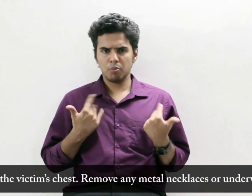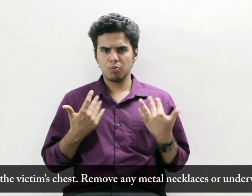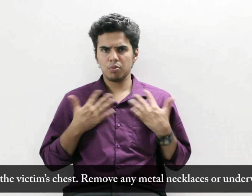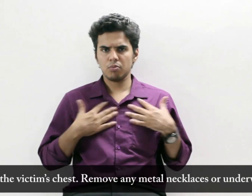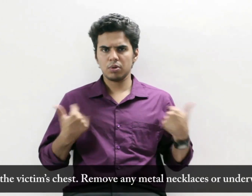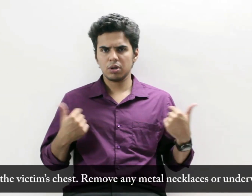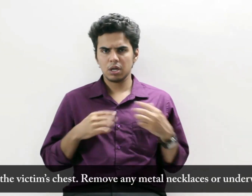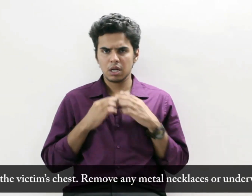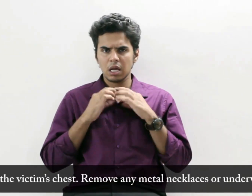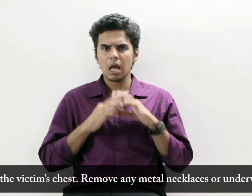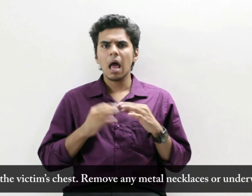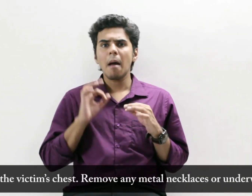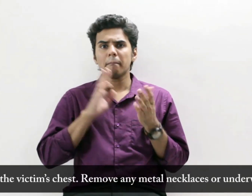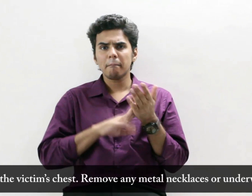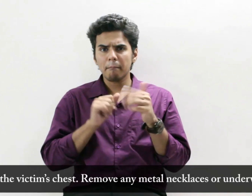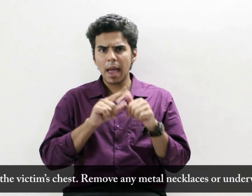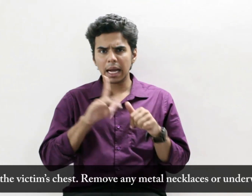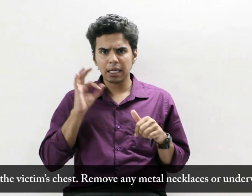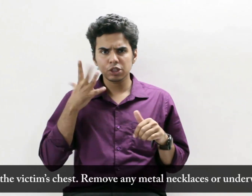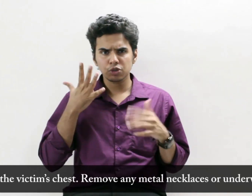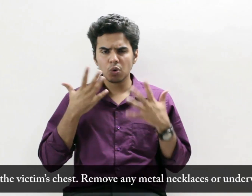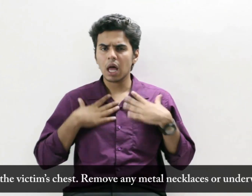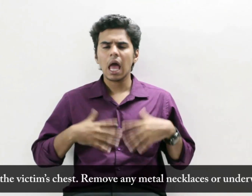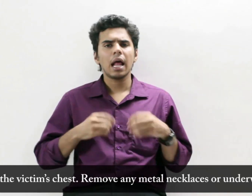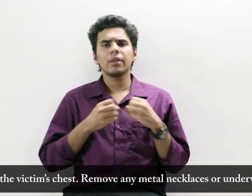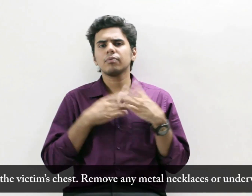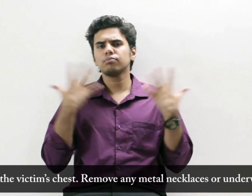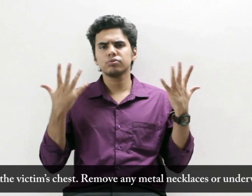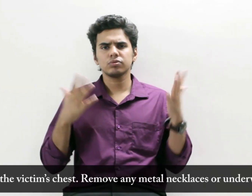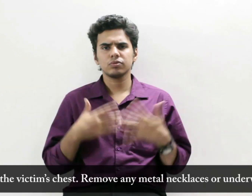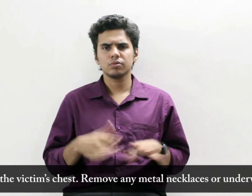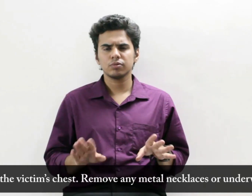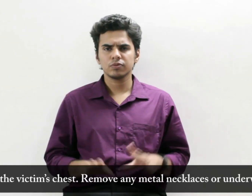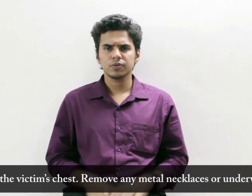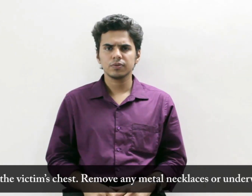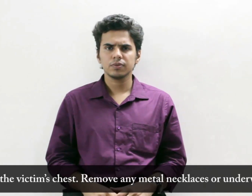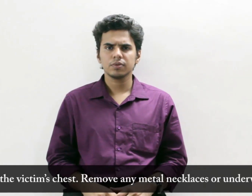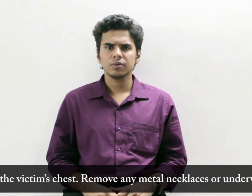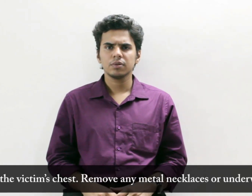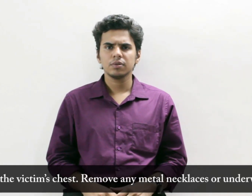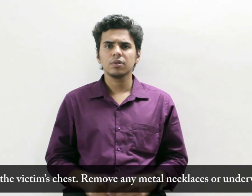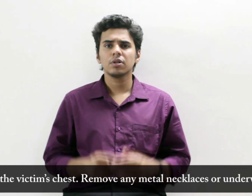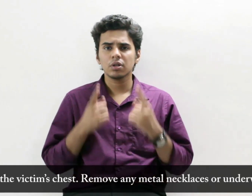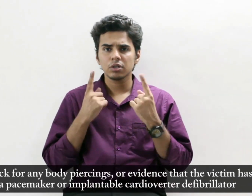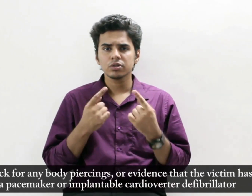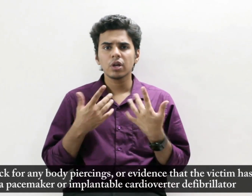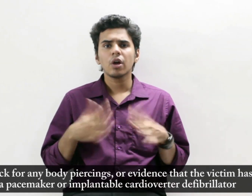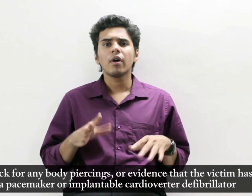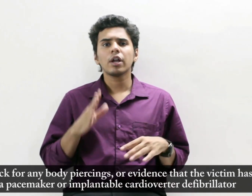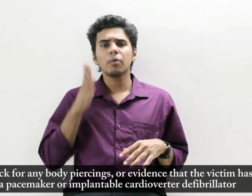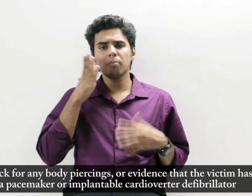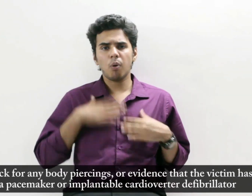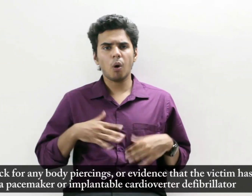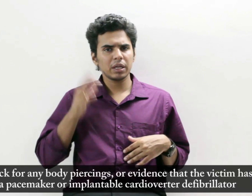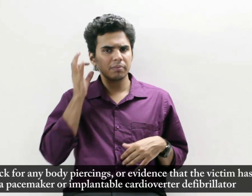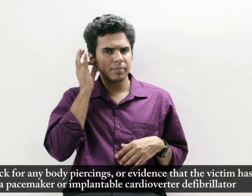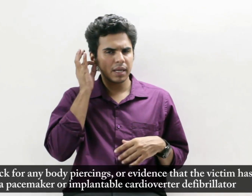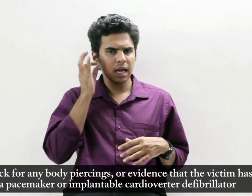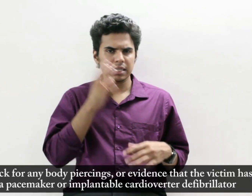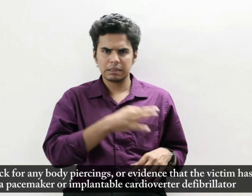Fully expose the victim's chest. Remove any metal necklace or underwire bras. Check for any body piercing